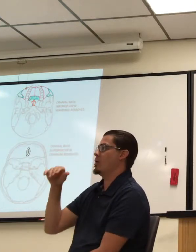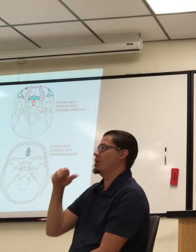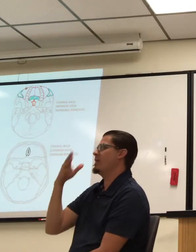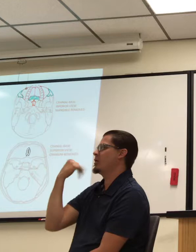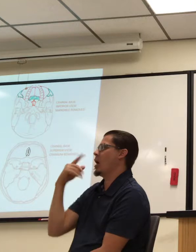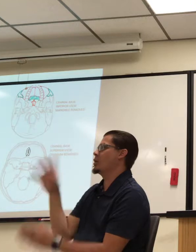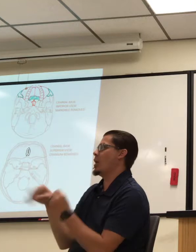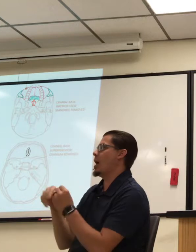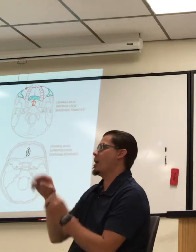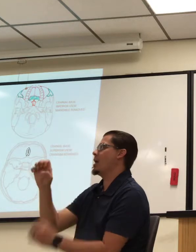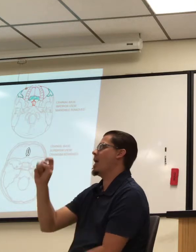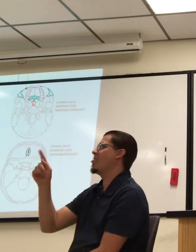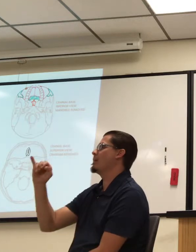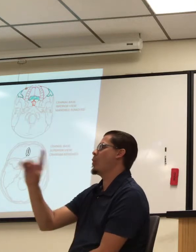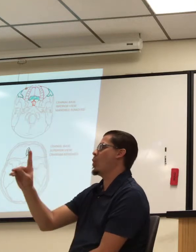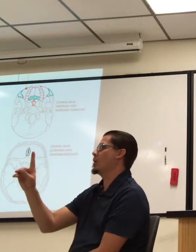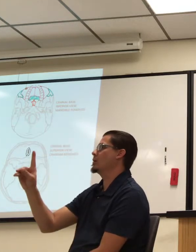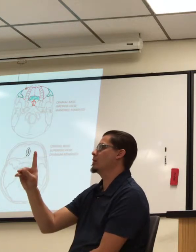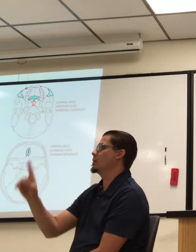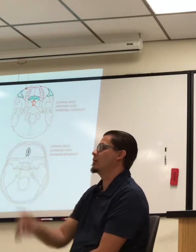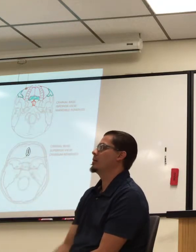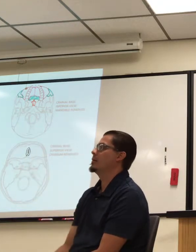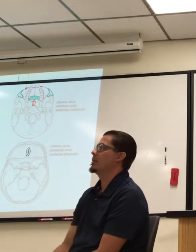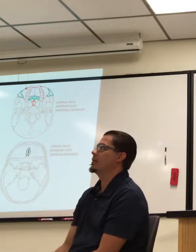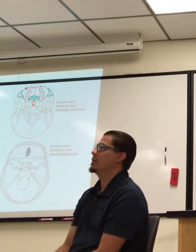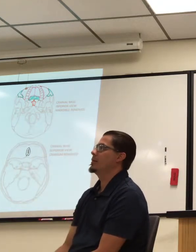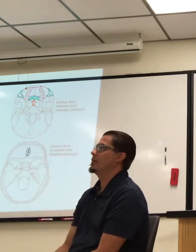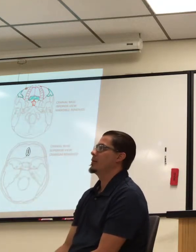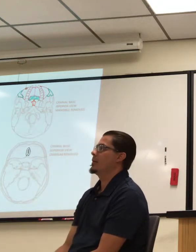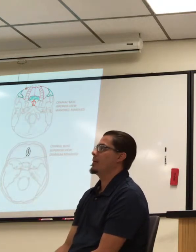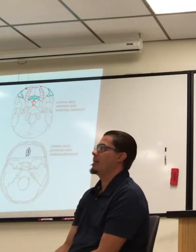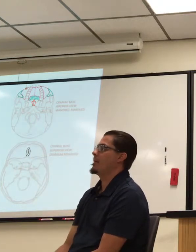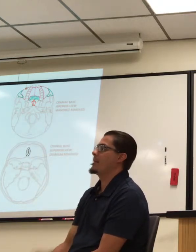to be studying. So what I want to do now that we've just